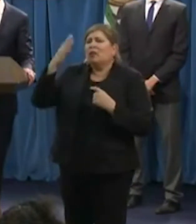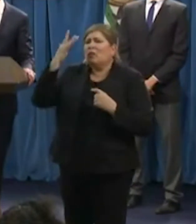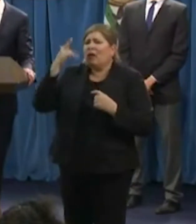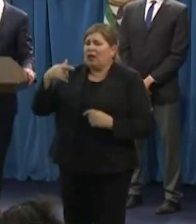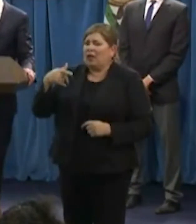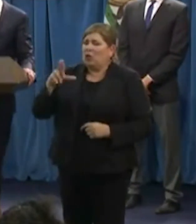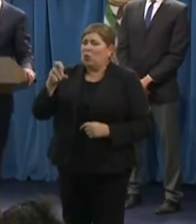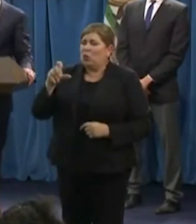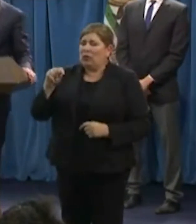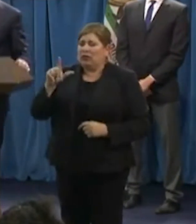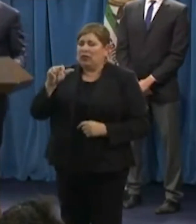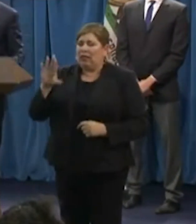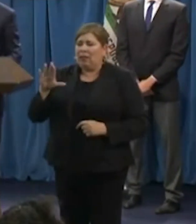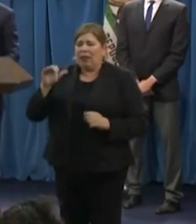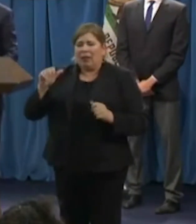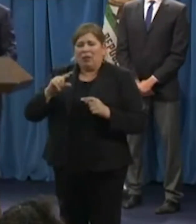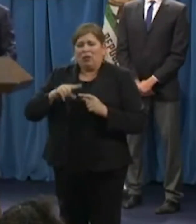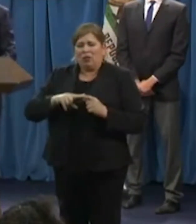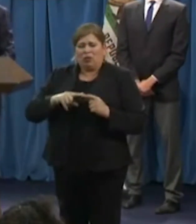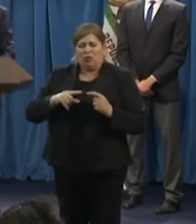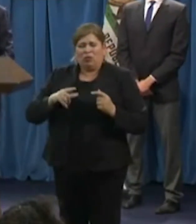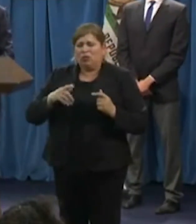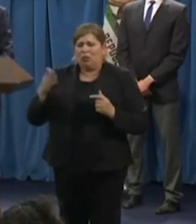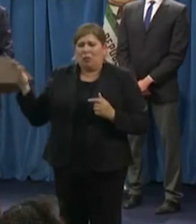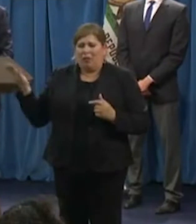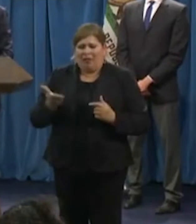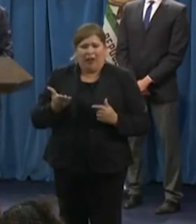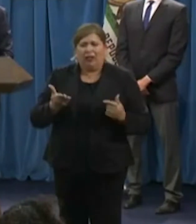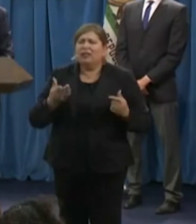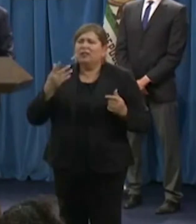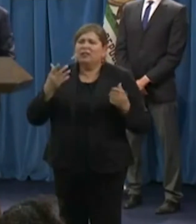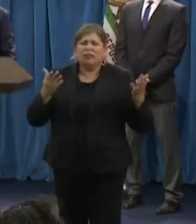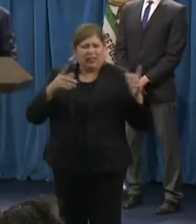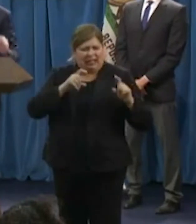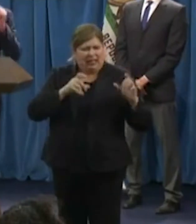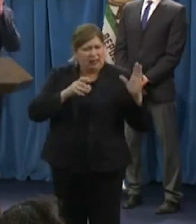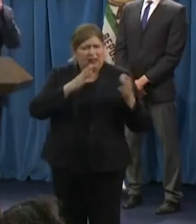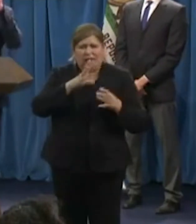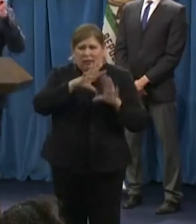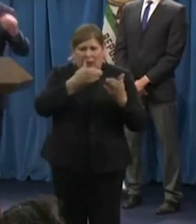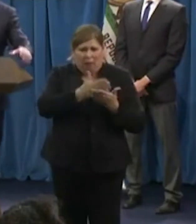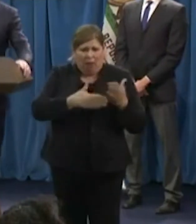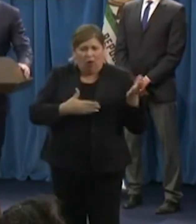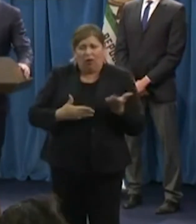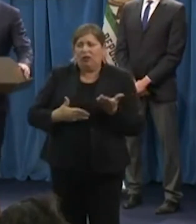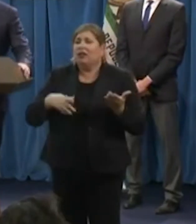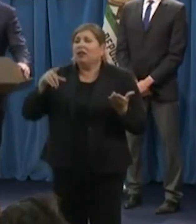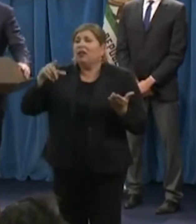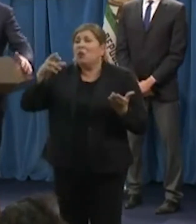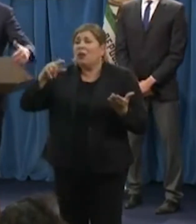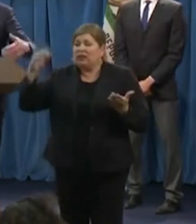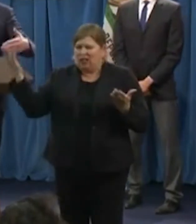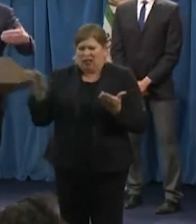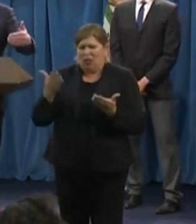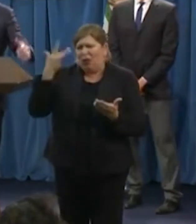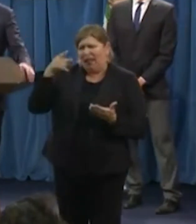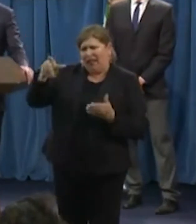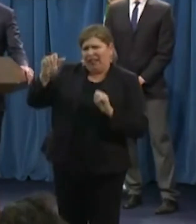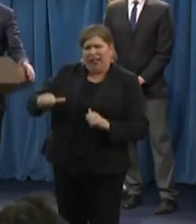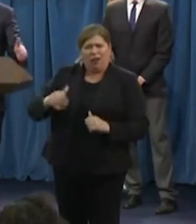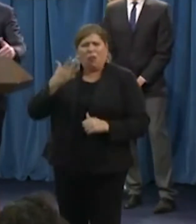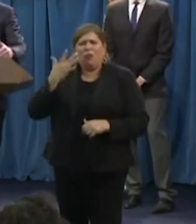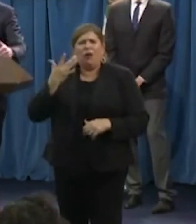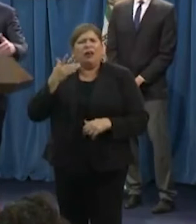and the personnel then? Why don't the county labs have those? Well, that's an issue that we have expressed